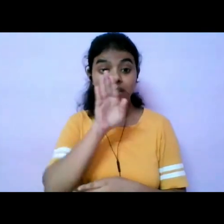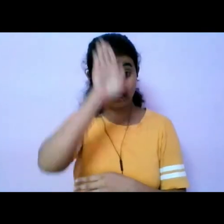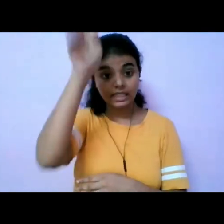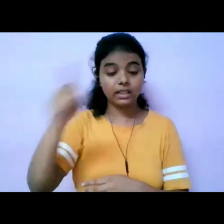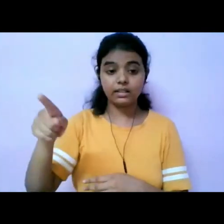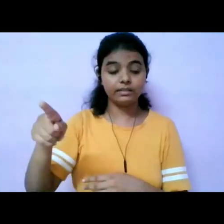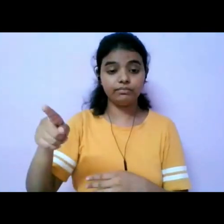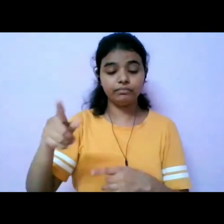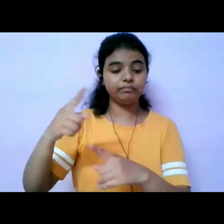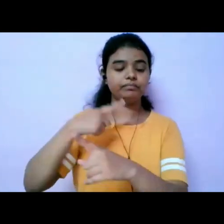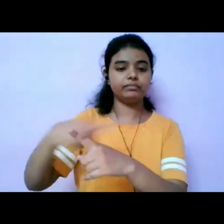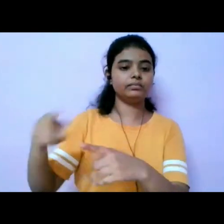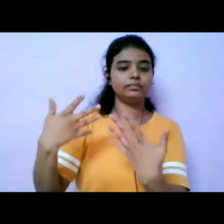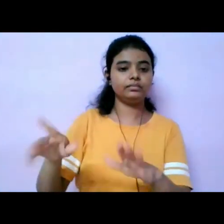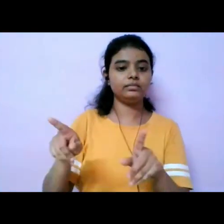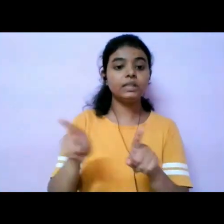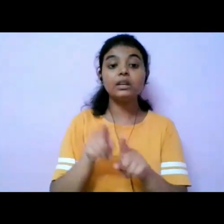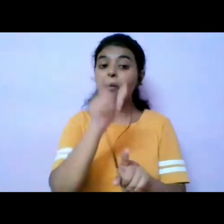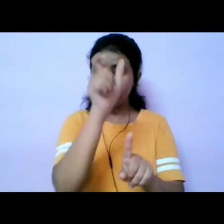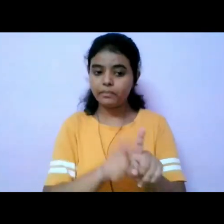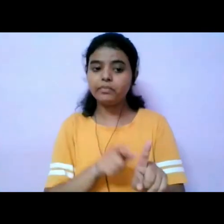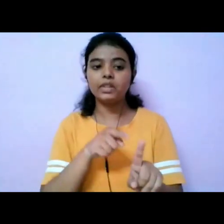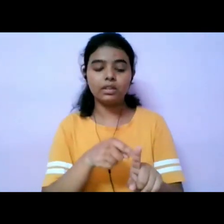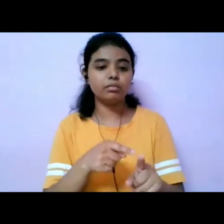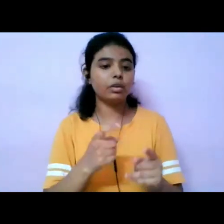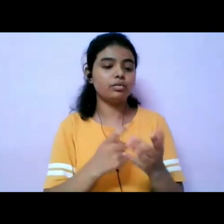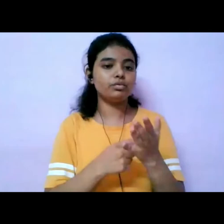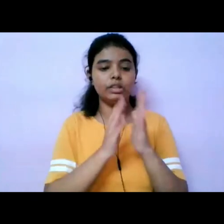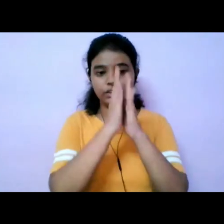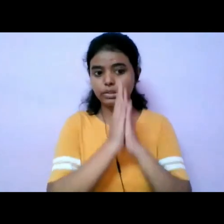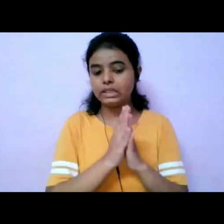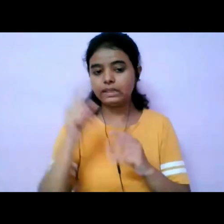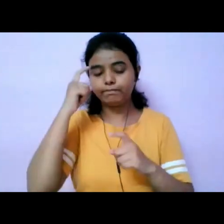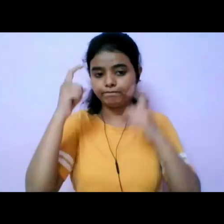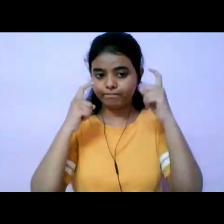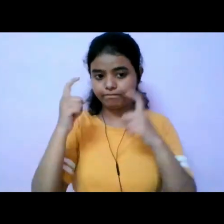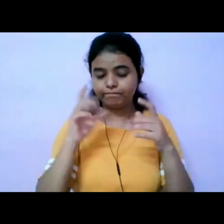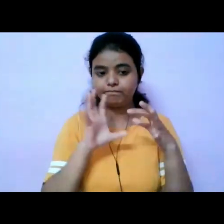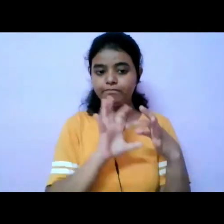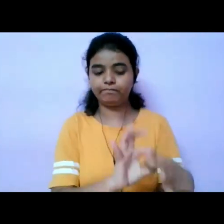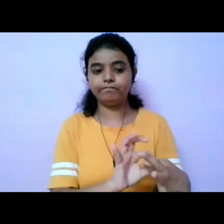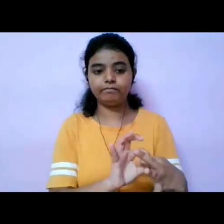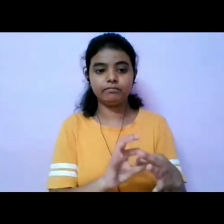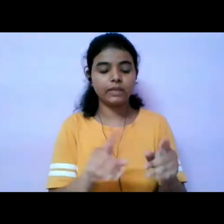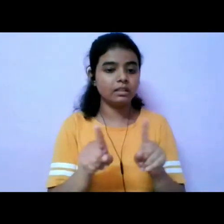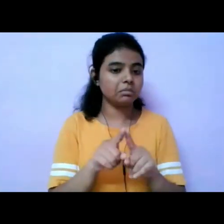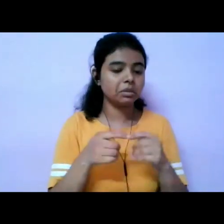also a very fundamentalist religious thinker, became called a